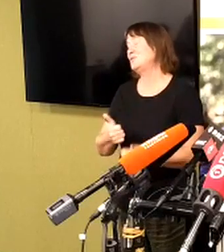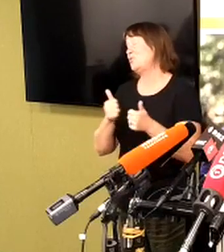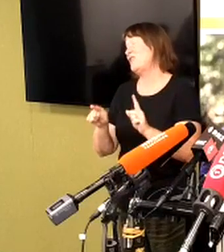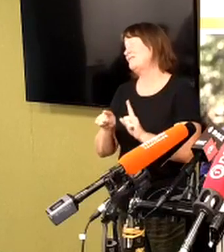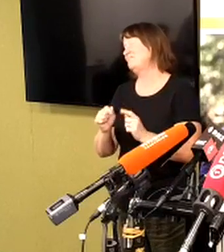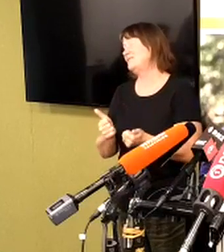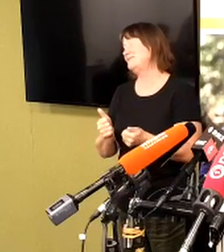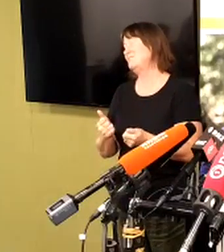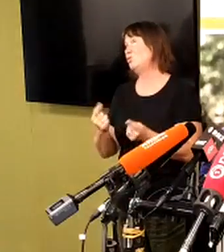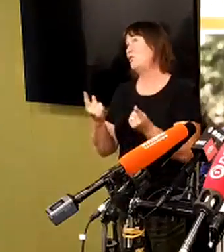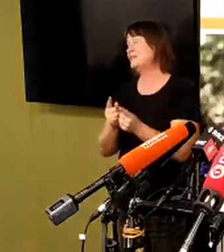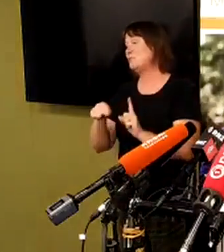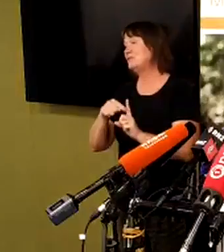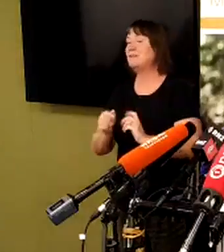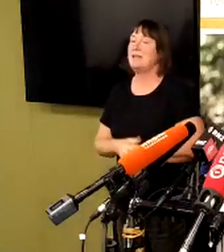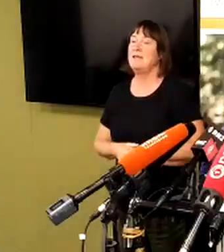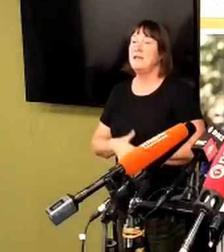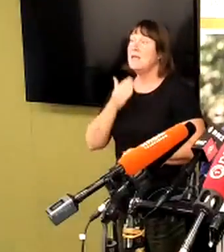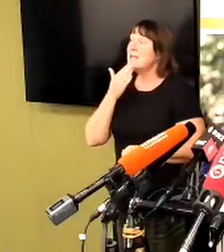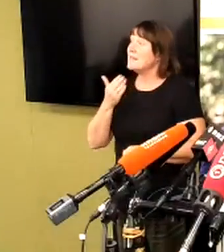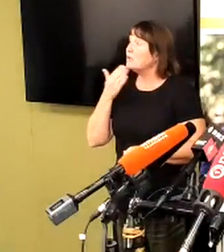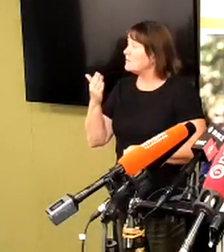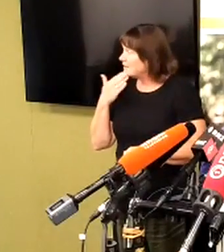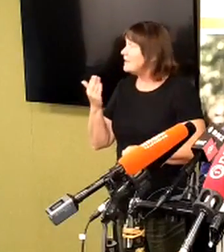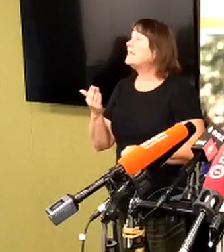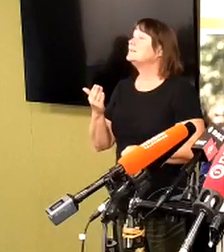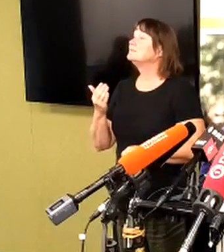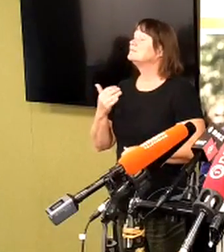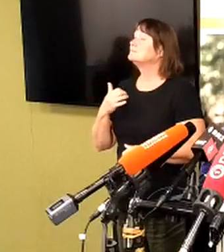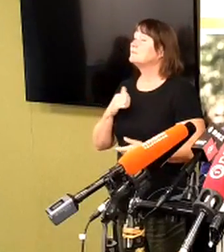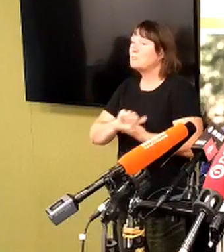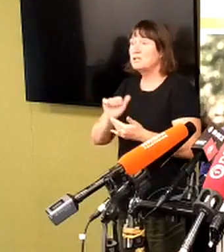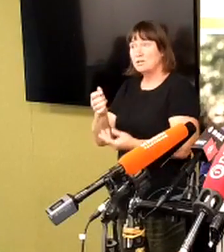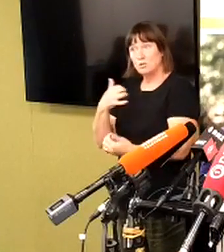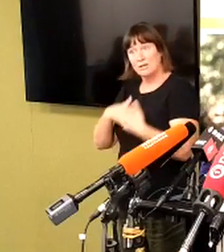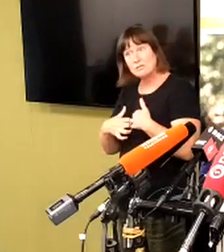position. Look, thank you very much. Again, I appreciate your interest and ongoing support for our efforts.